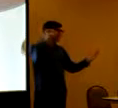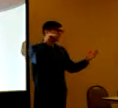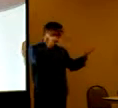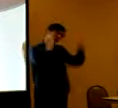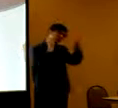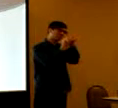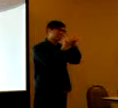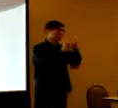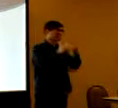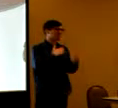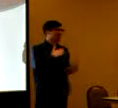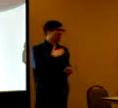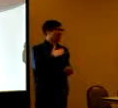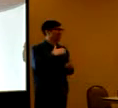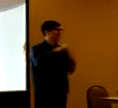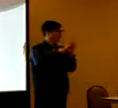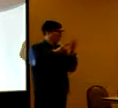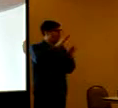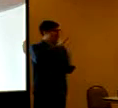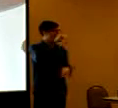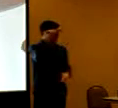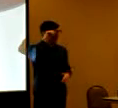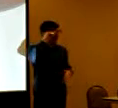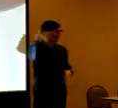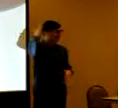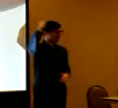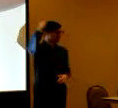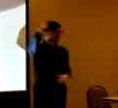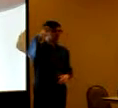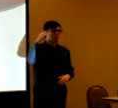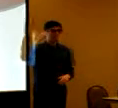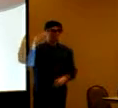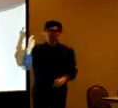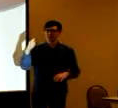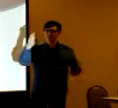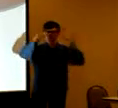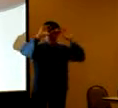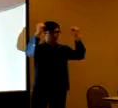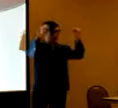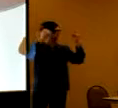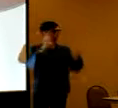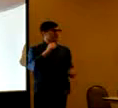I always put in Gallaudet. That's my college, Gallaudet.